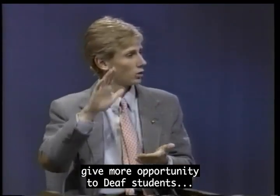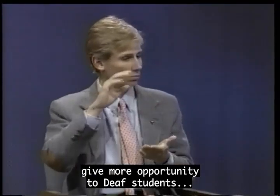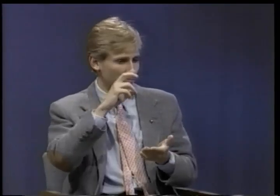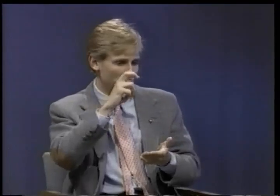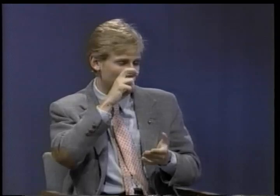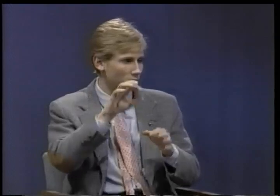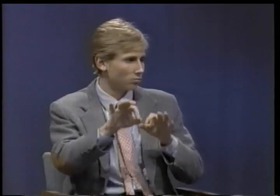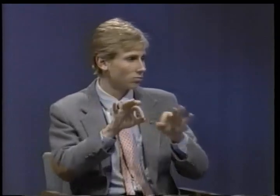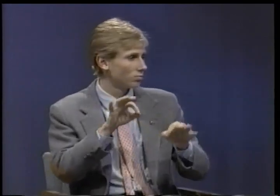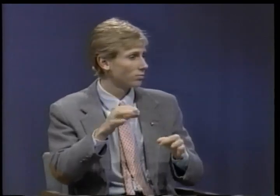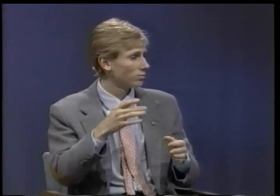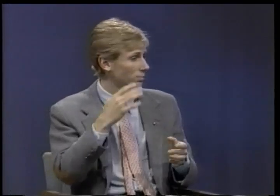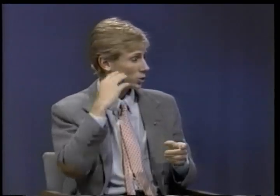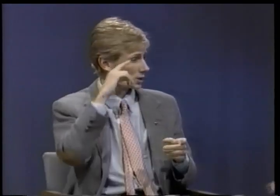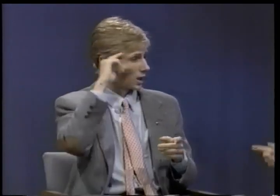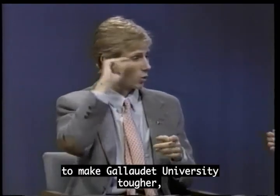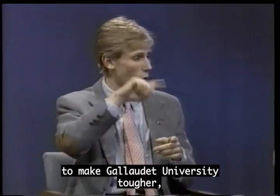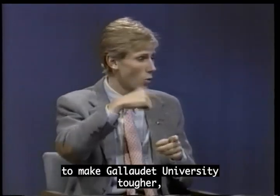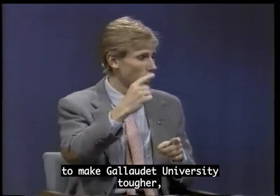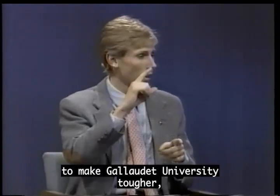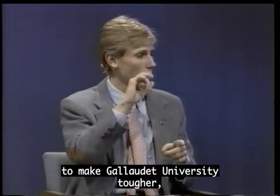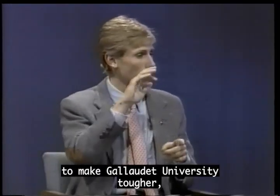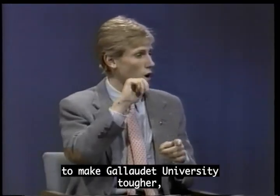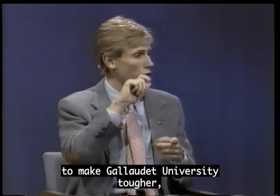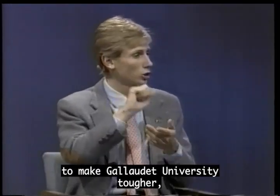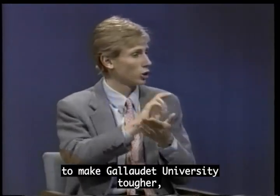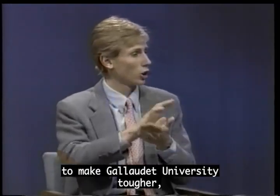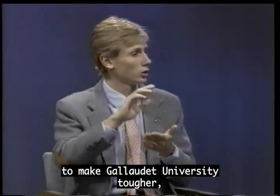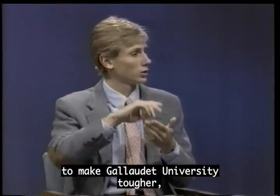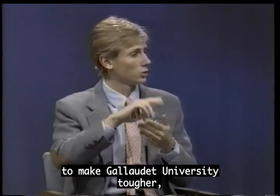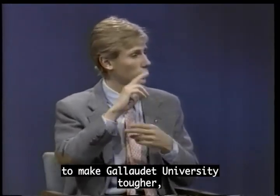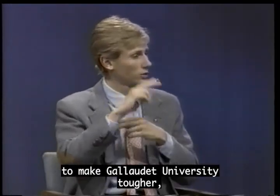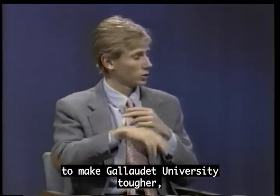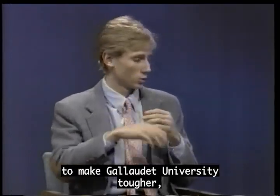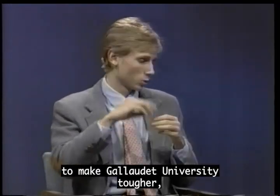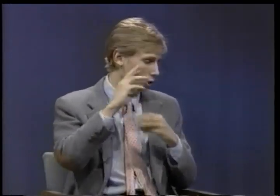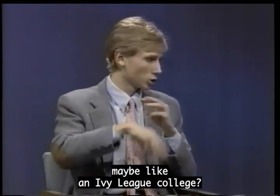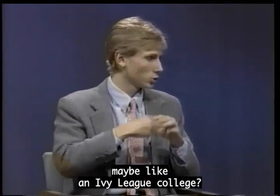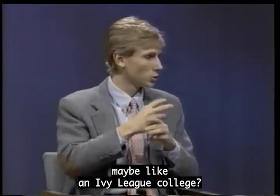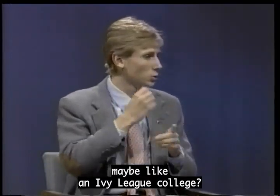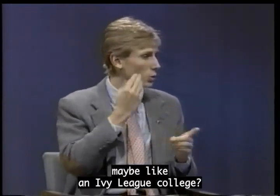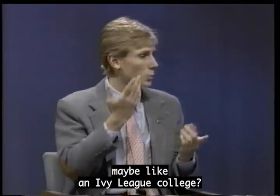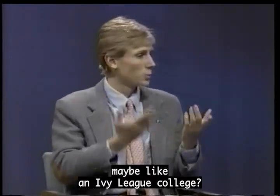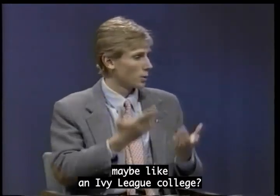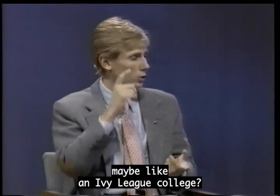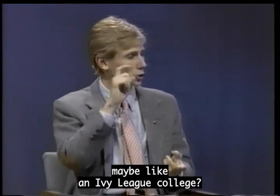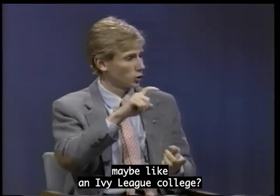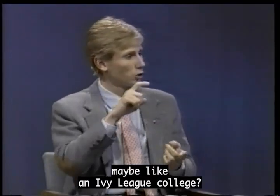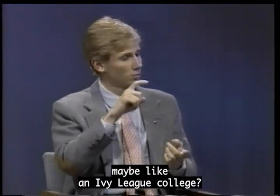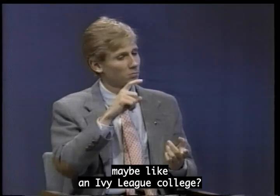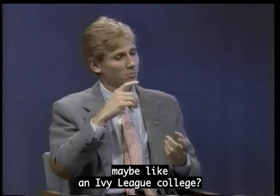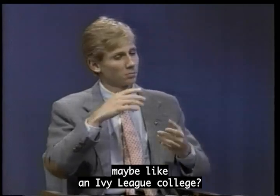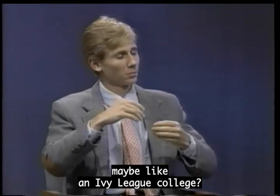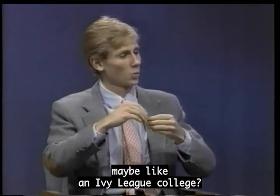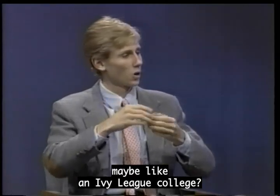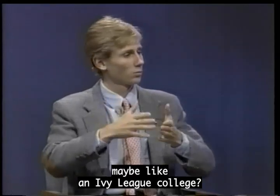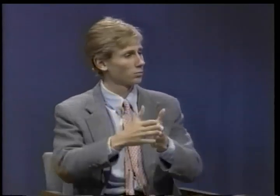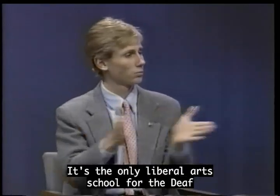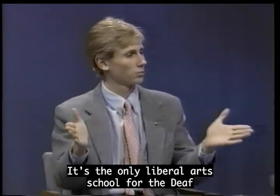to make Gallaudet University tougher, maybe like an Ivy League college? It's the only liberal arts school for the